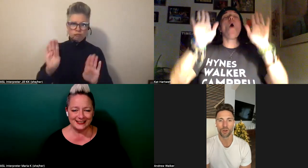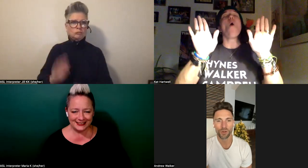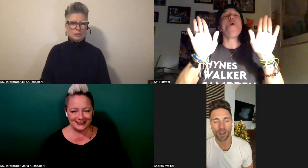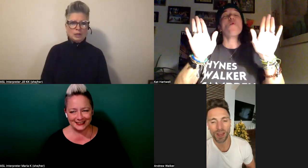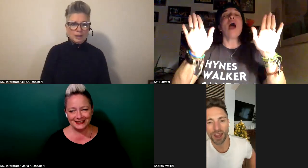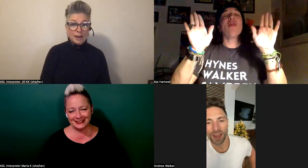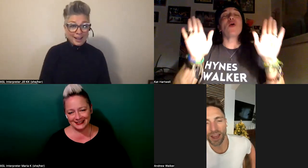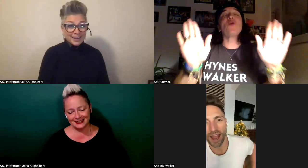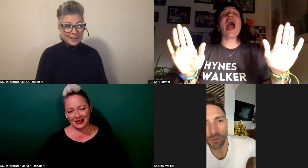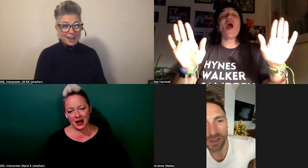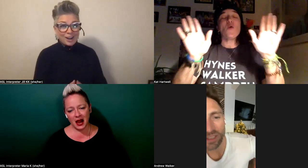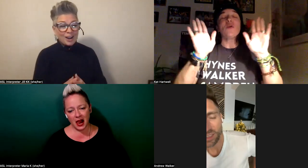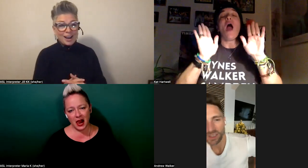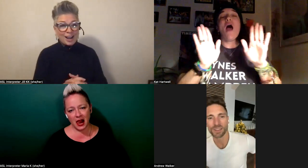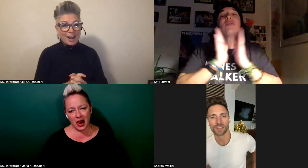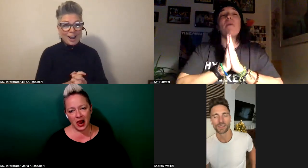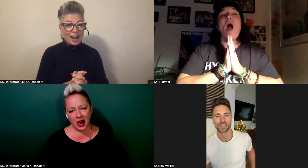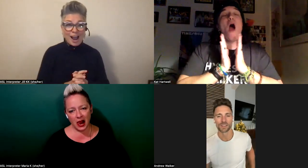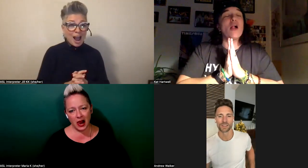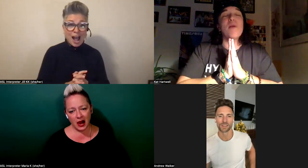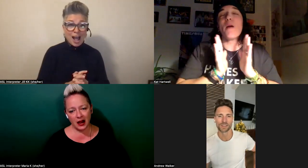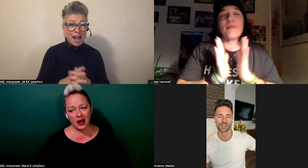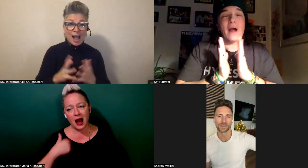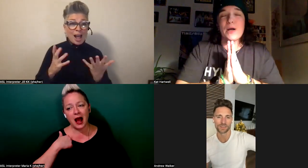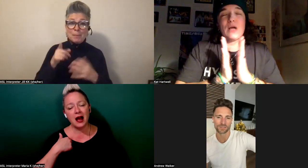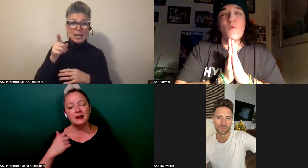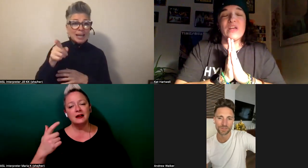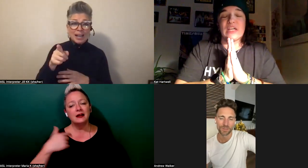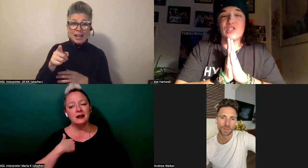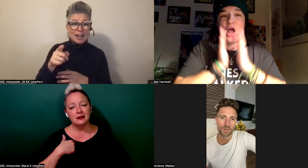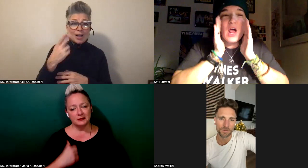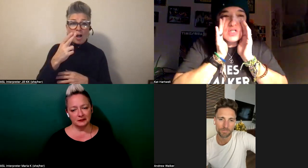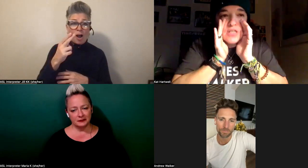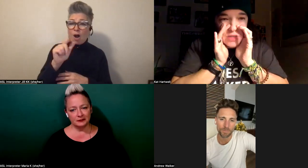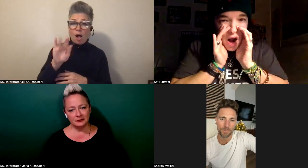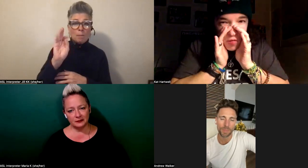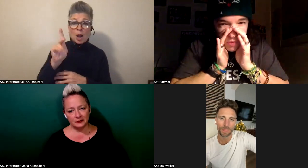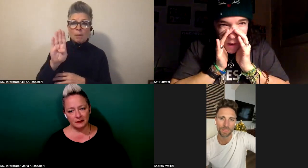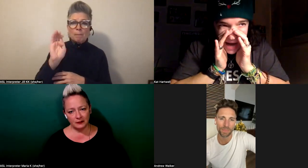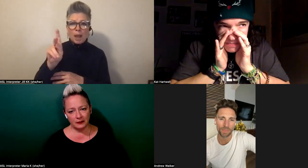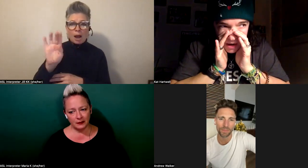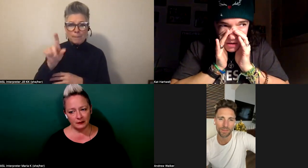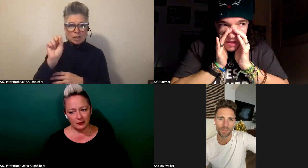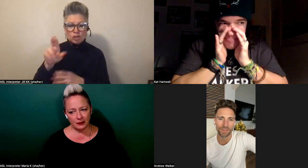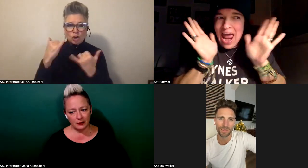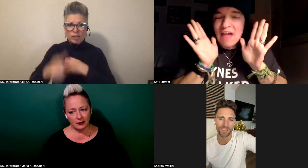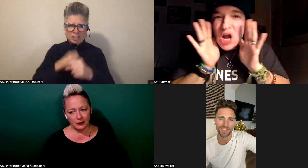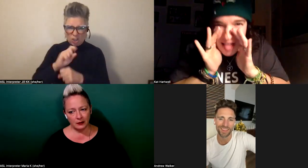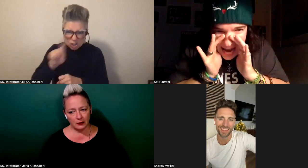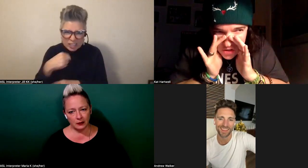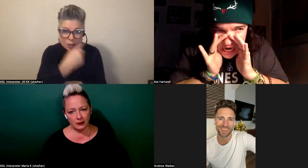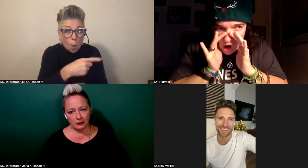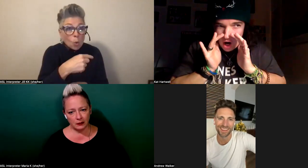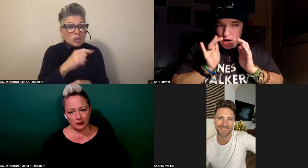you know, I was about Hallmark blockbuster movie this year. So don't tell the three white men. They had